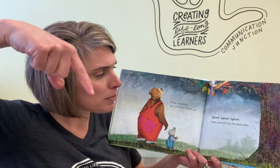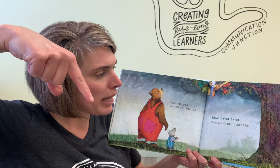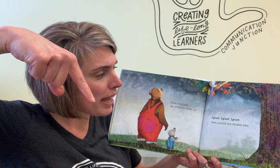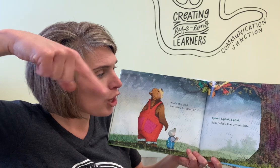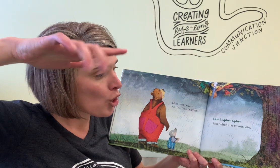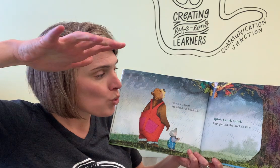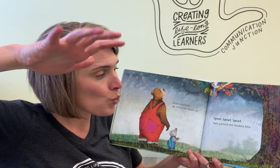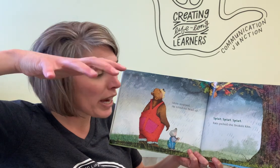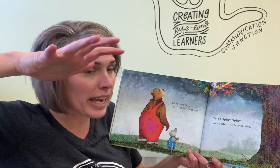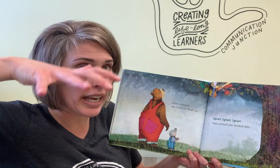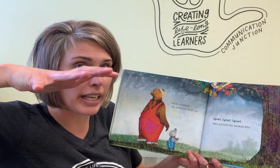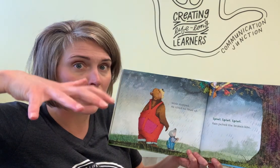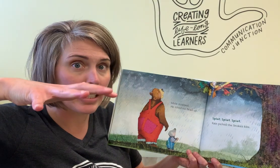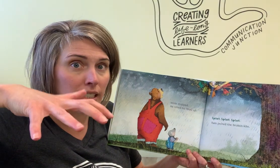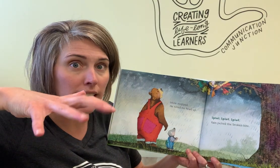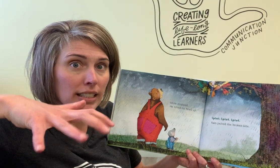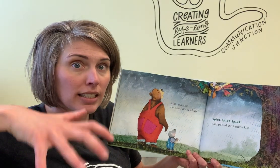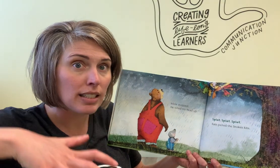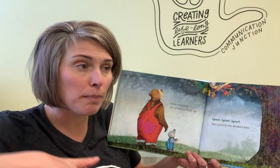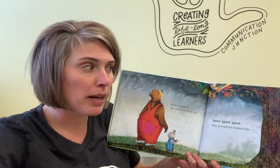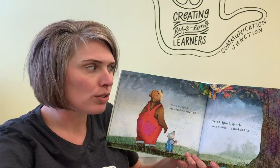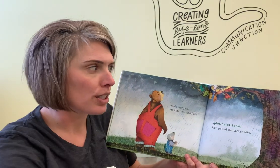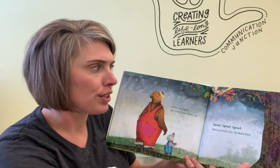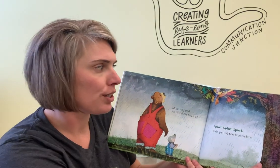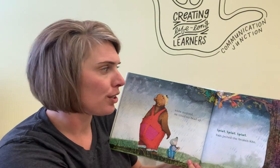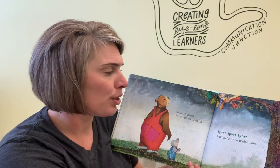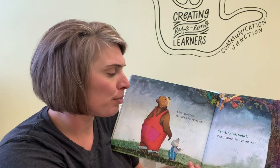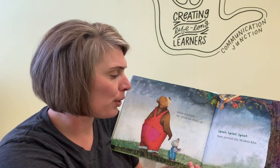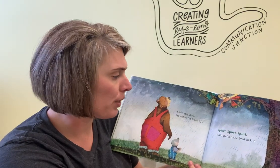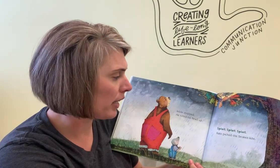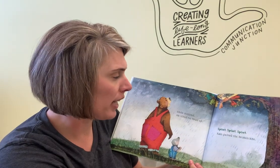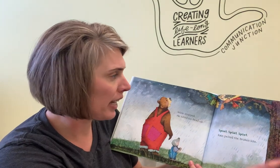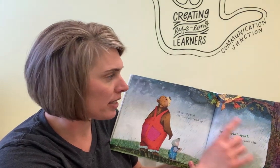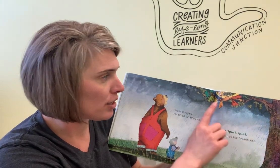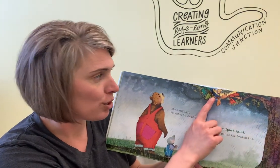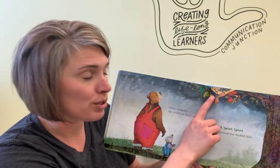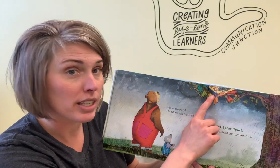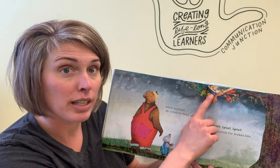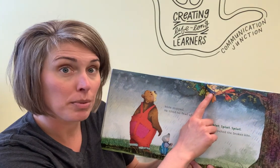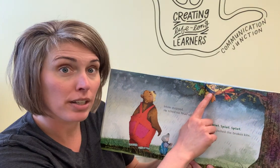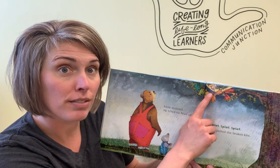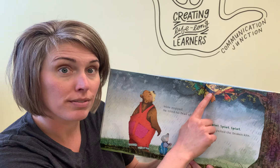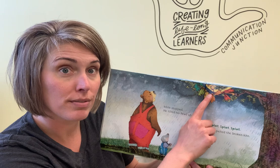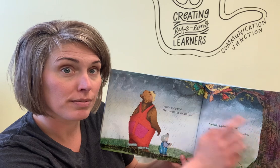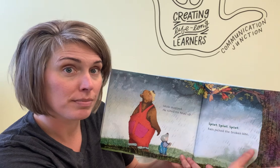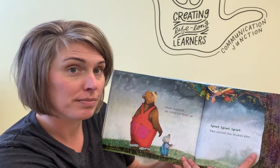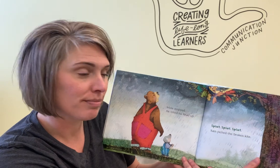splat. Rain pelted the broken kite. Do you see it up there?